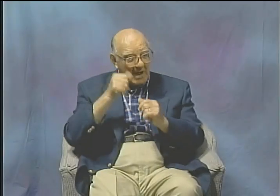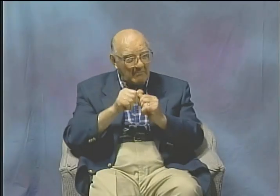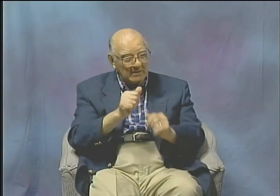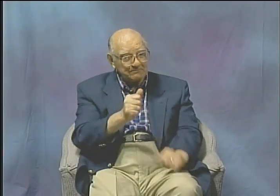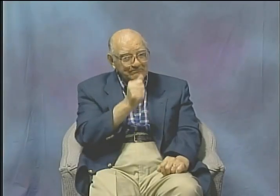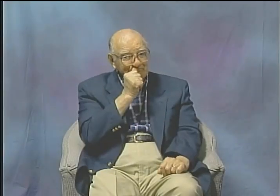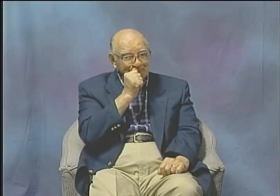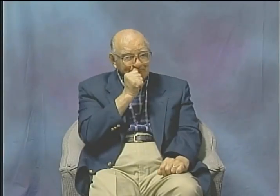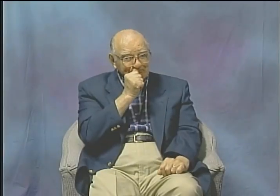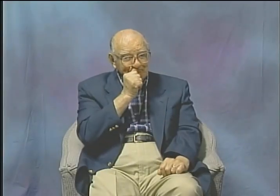Remember,